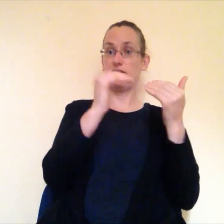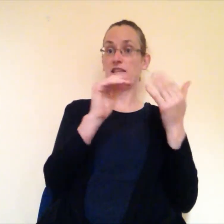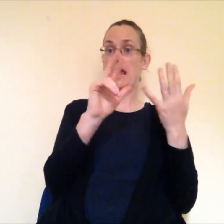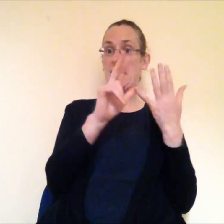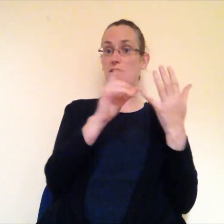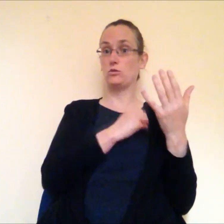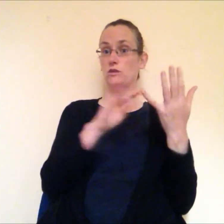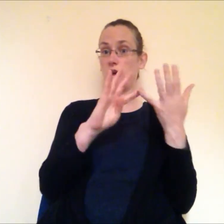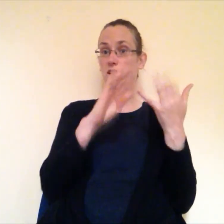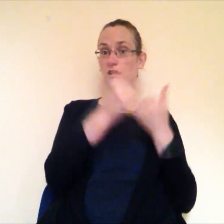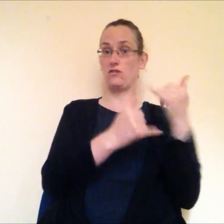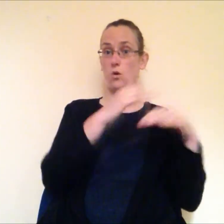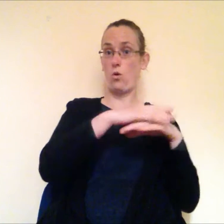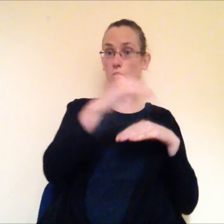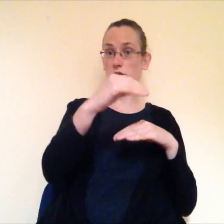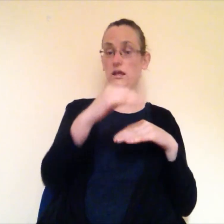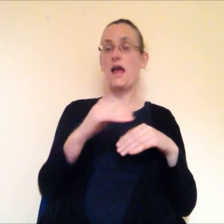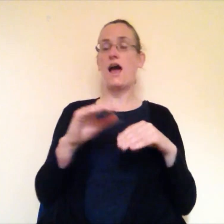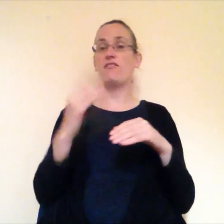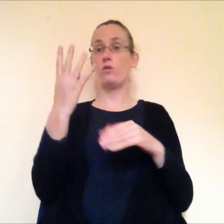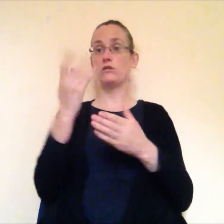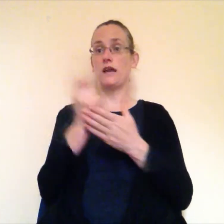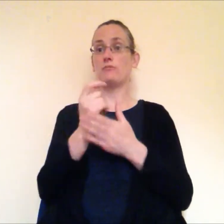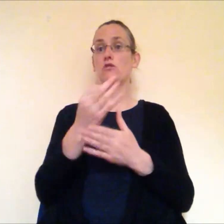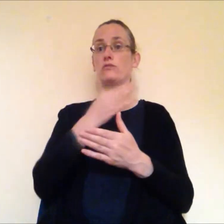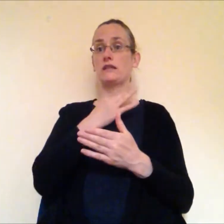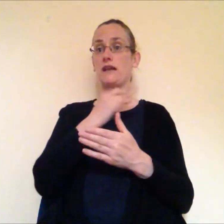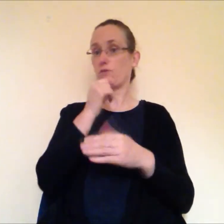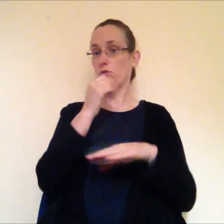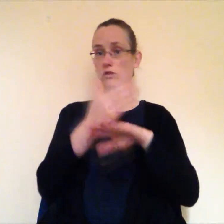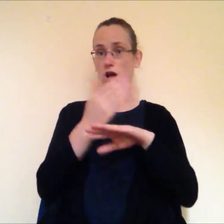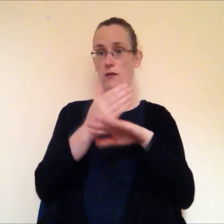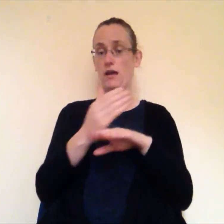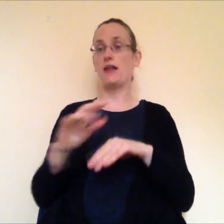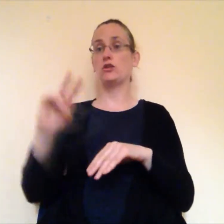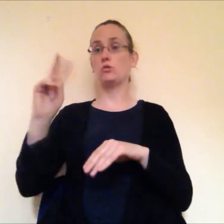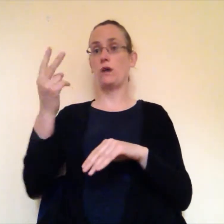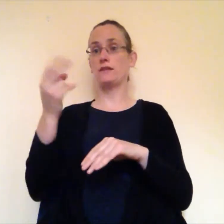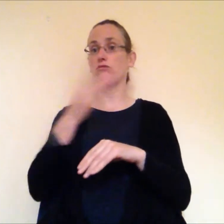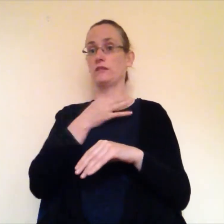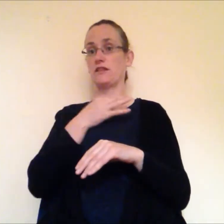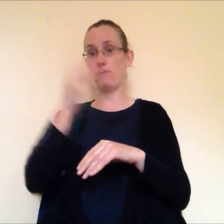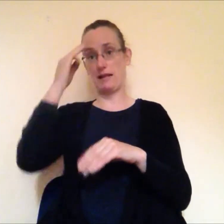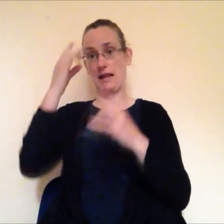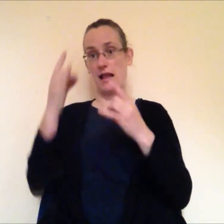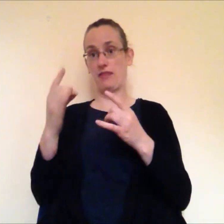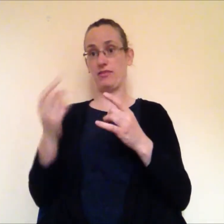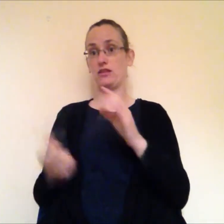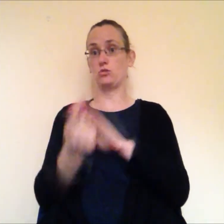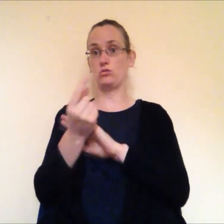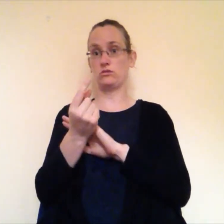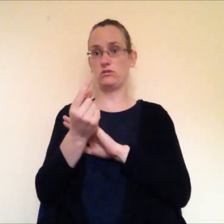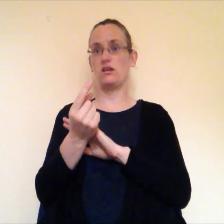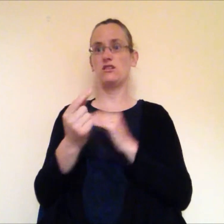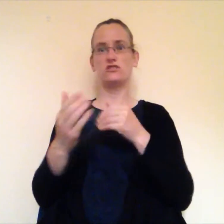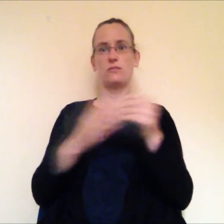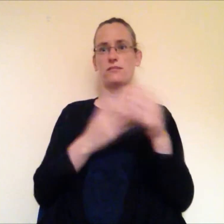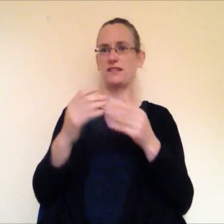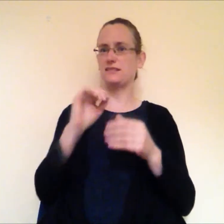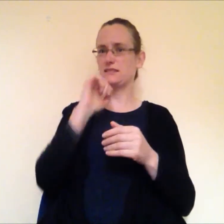be unemployed and twice as likely to suffer from mental health issues. There's something seriously wrong here. And it doesn't have to be that way, because we